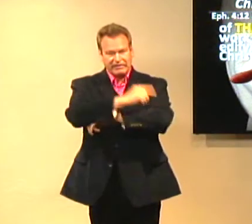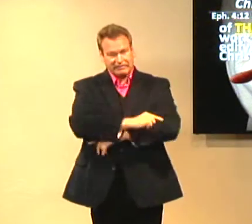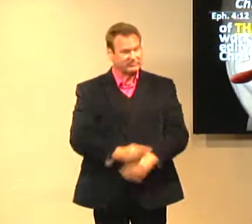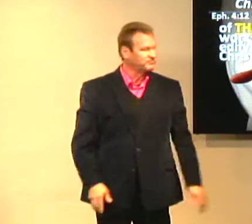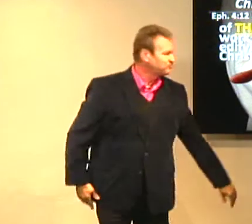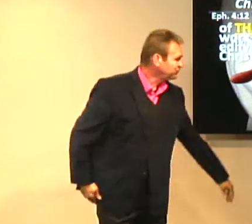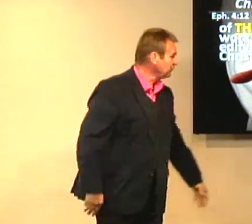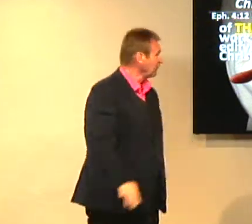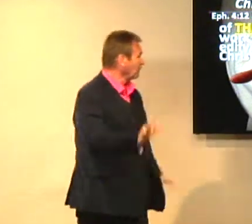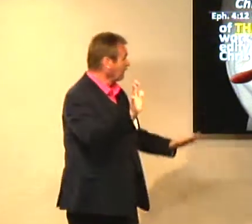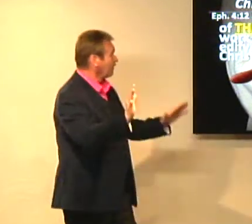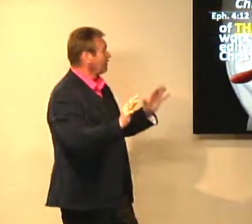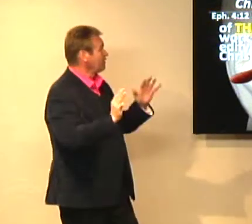of the bread and the cup.